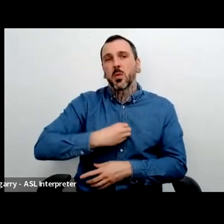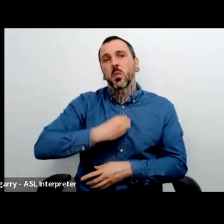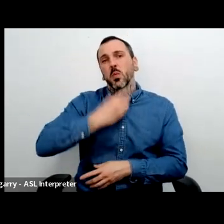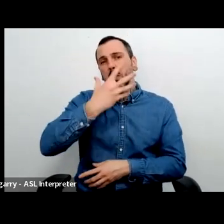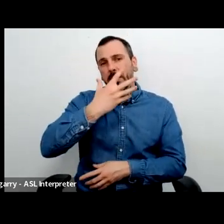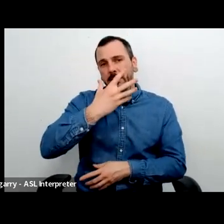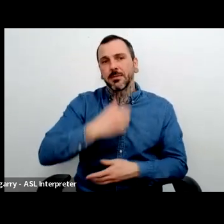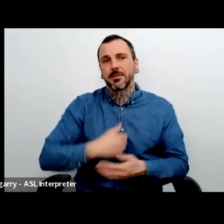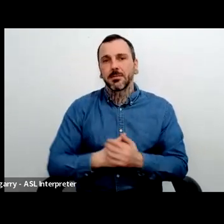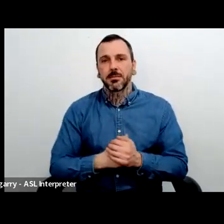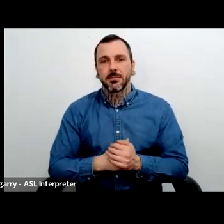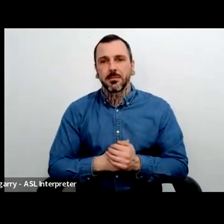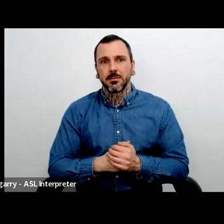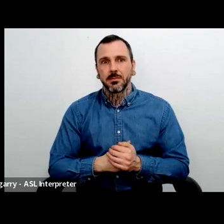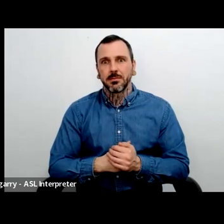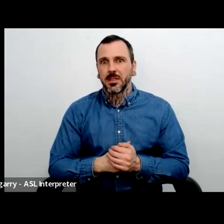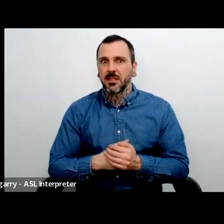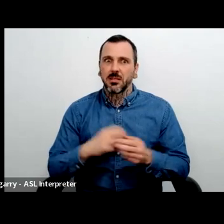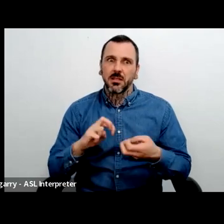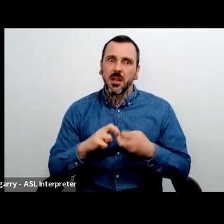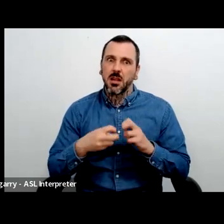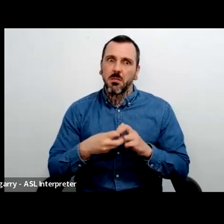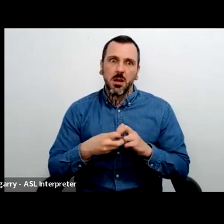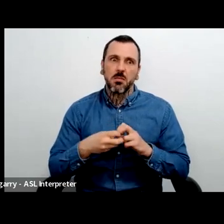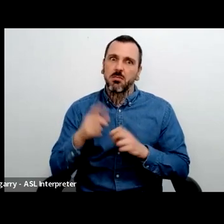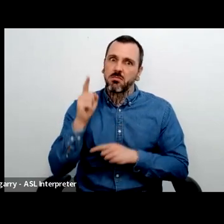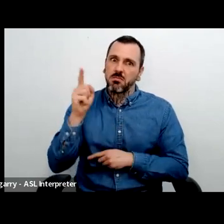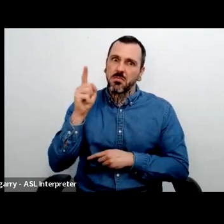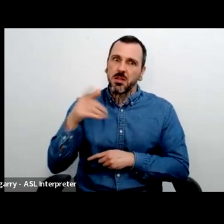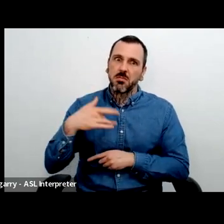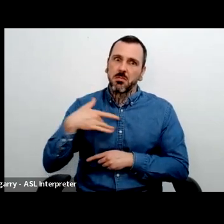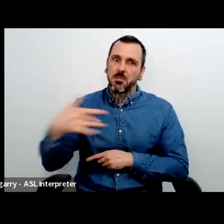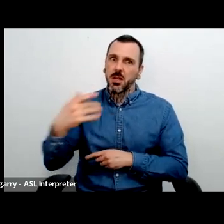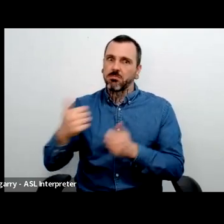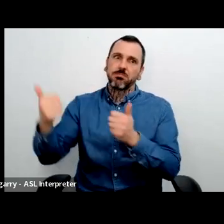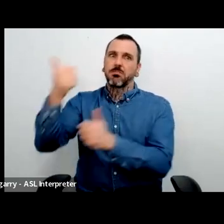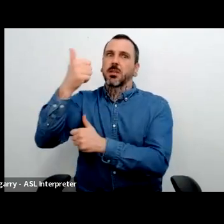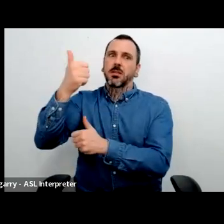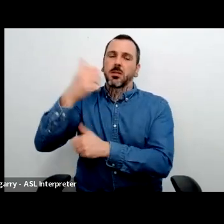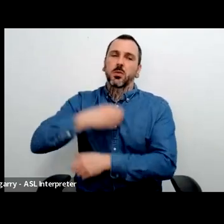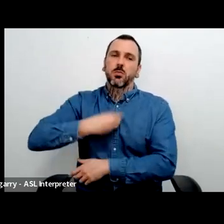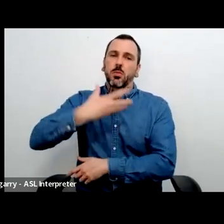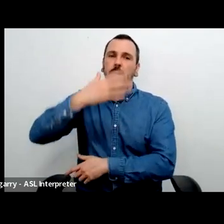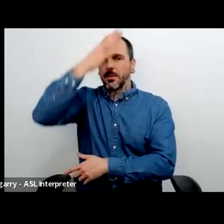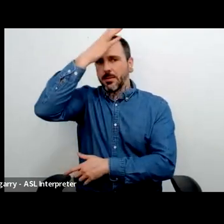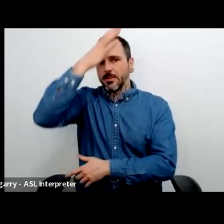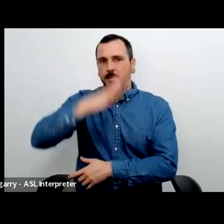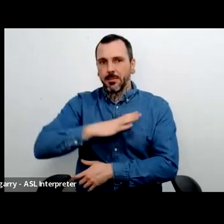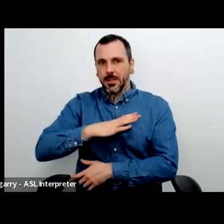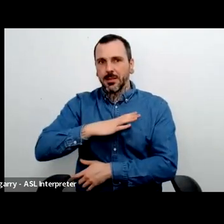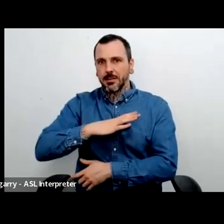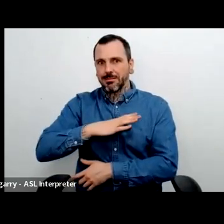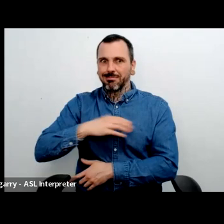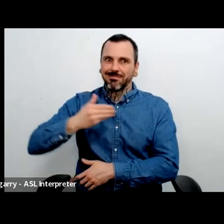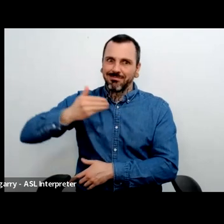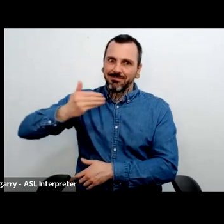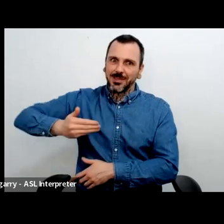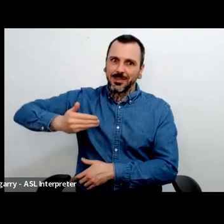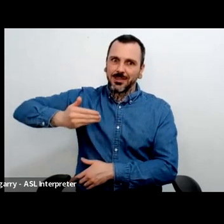it's been a long-standing problem in journalism. The institution was one of the last to diversify before it started to fall